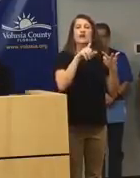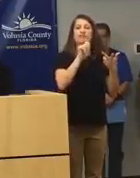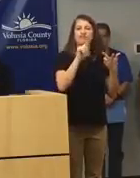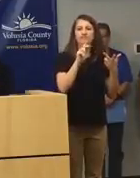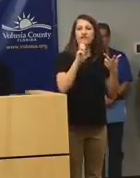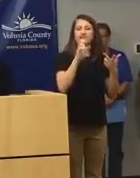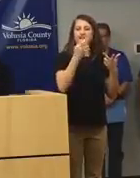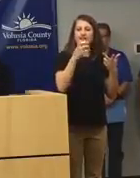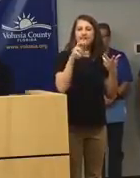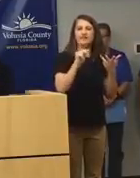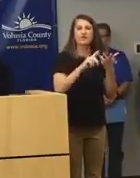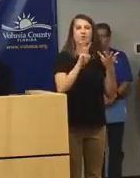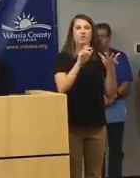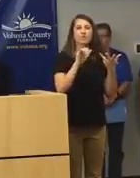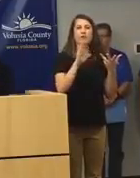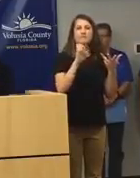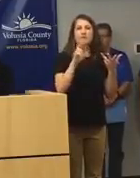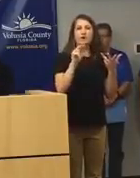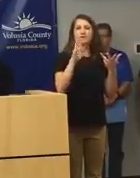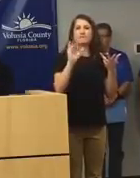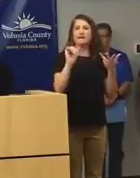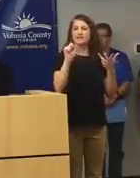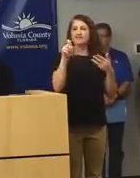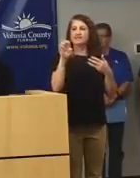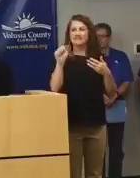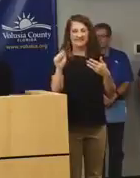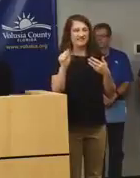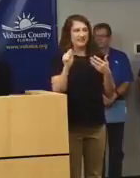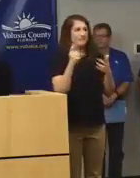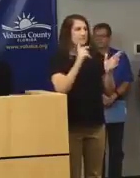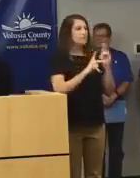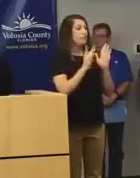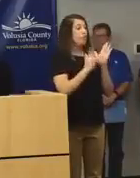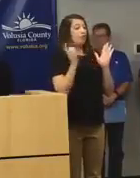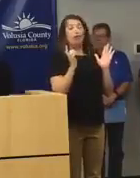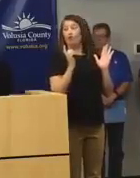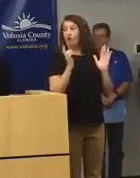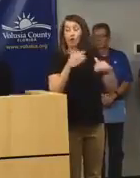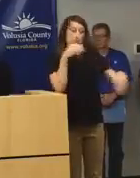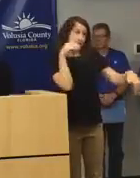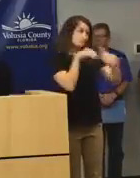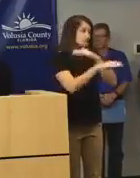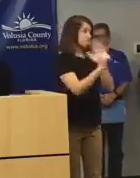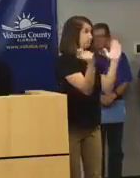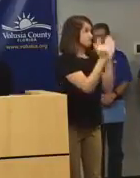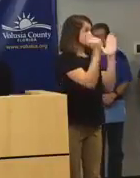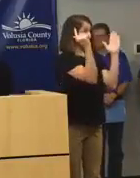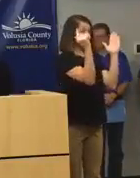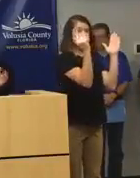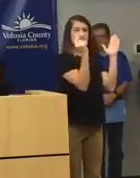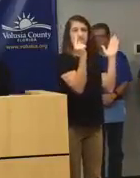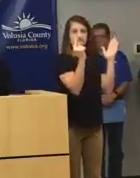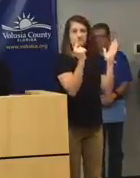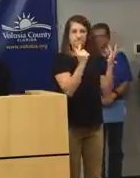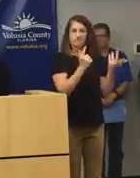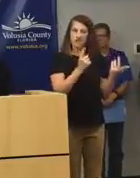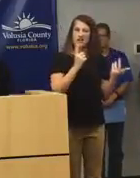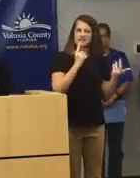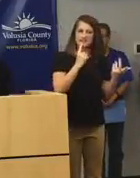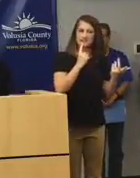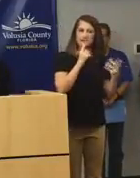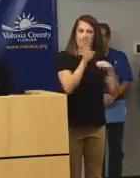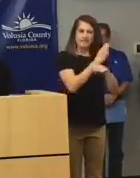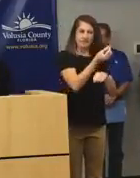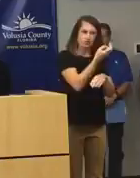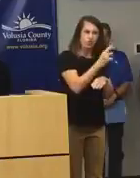where people took advantage of the situation and went in and committed crime against legitimate business owners